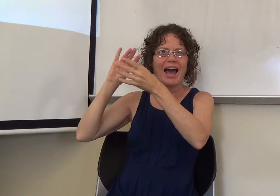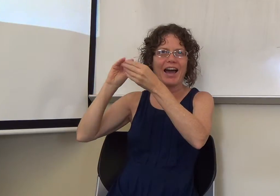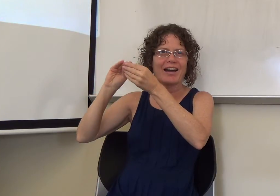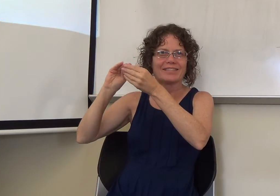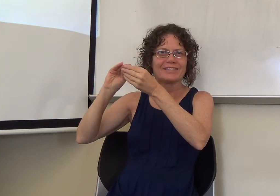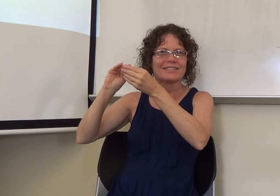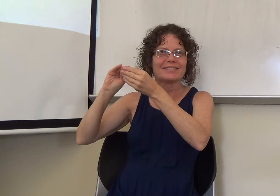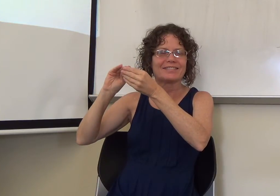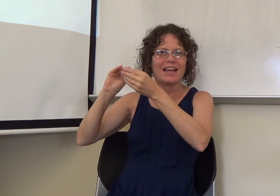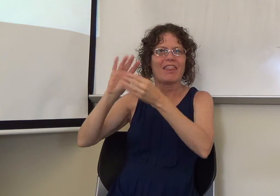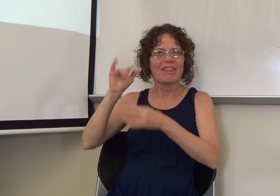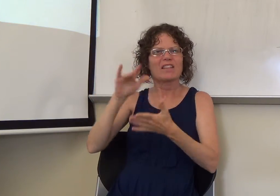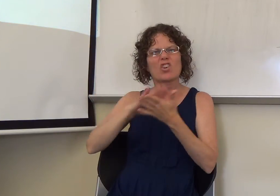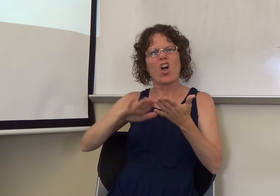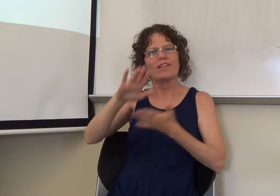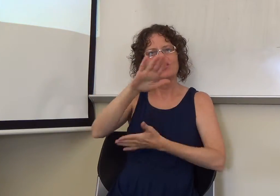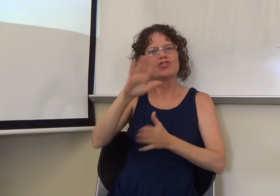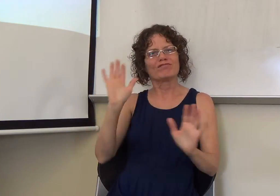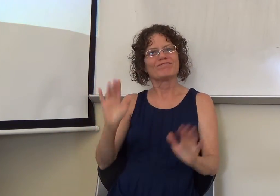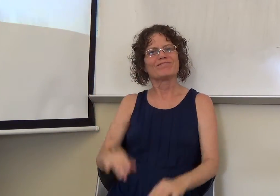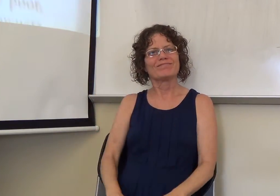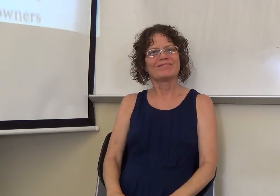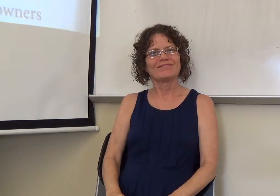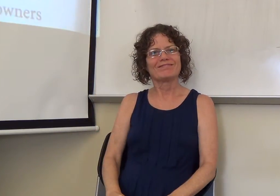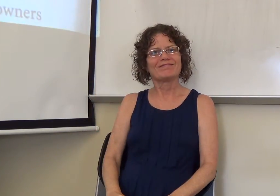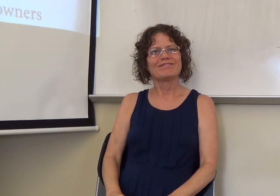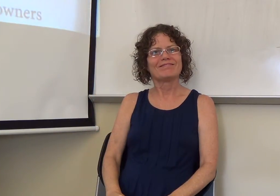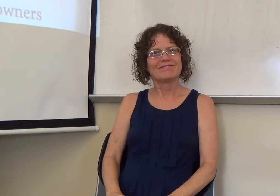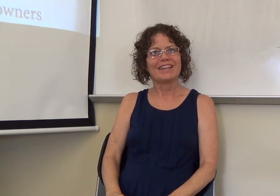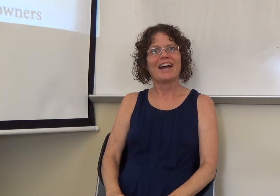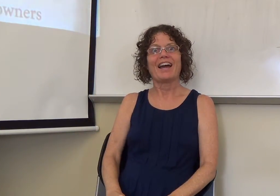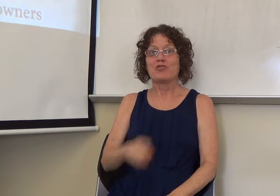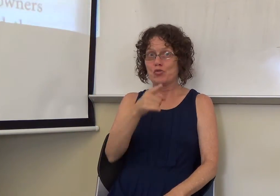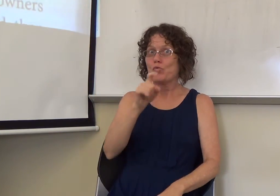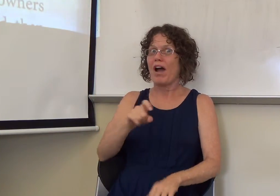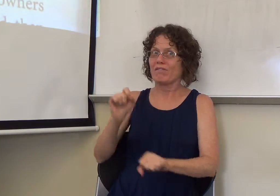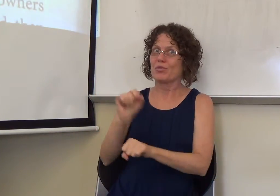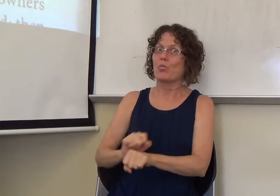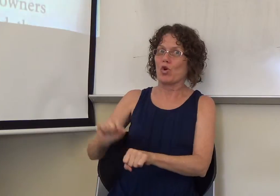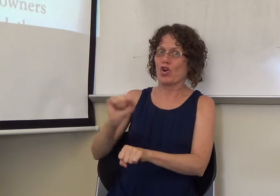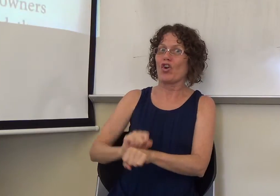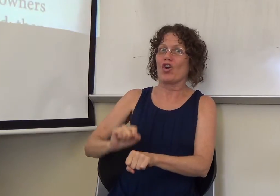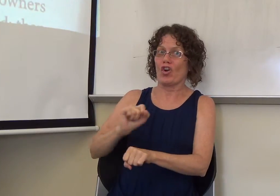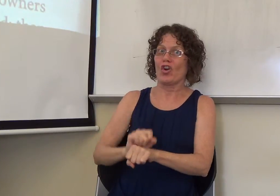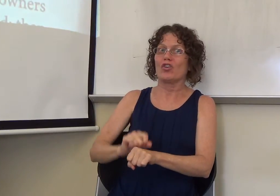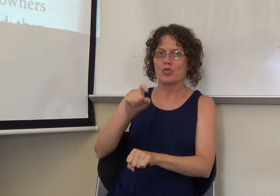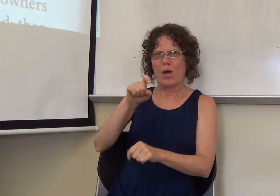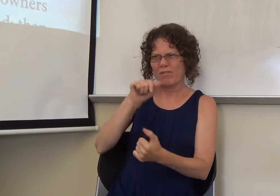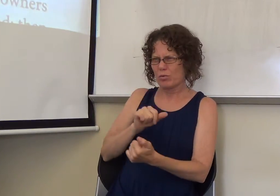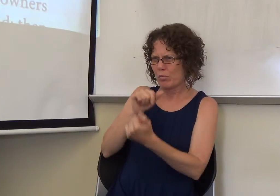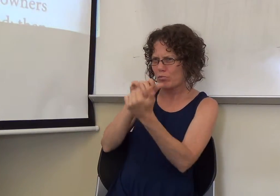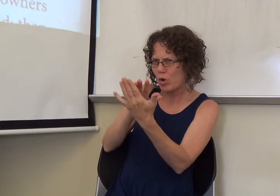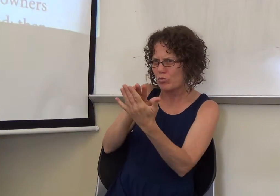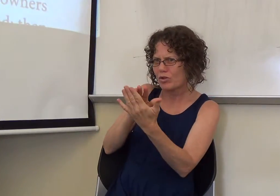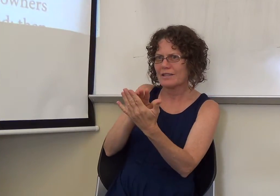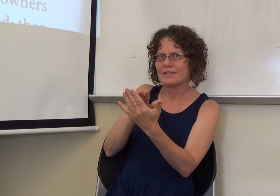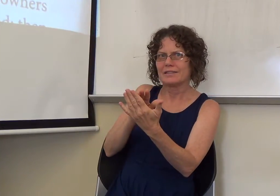That's what college is all about, okay? But you have to work at it. You have to approach things like this as not just A, B, C,